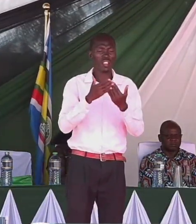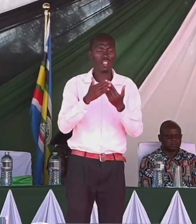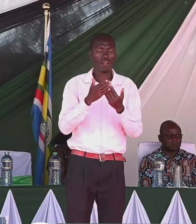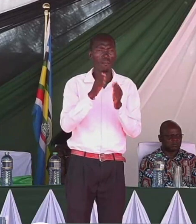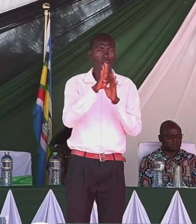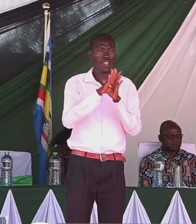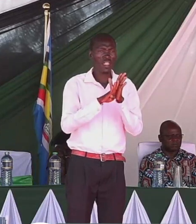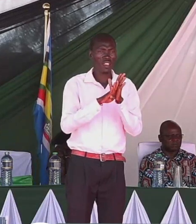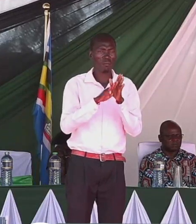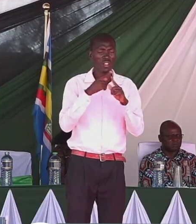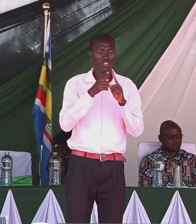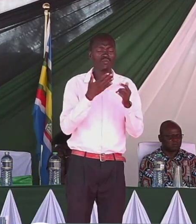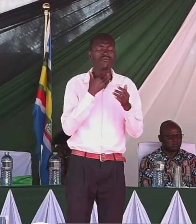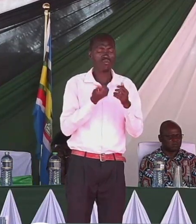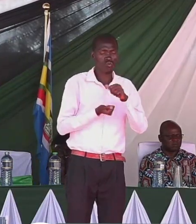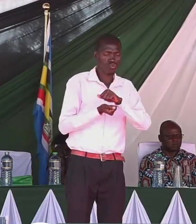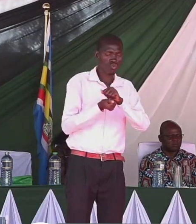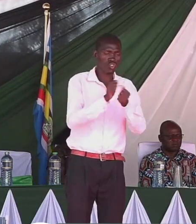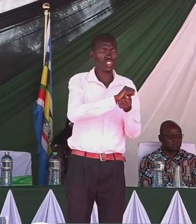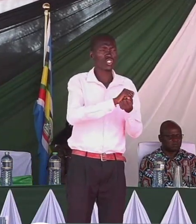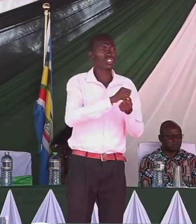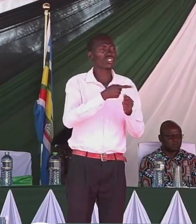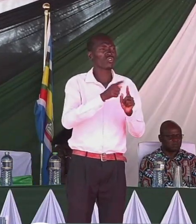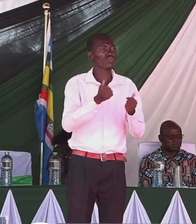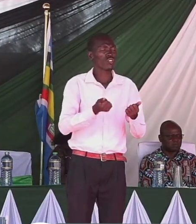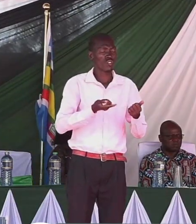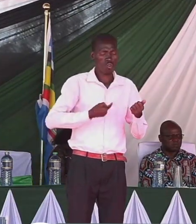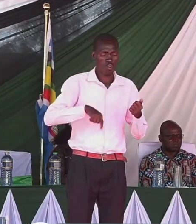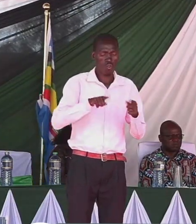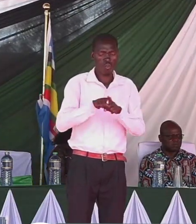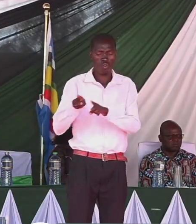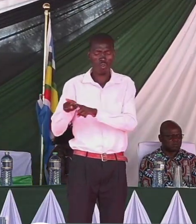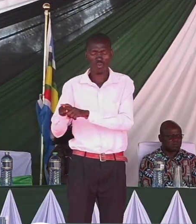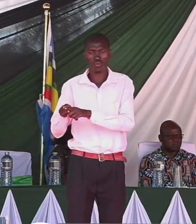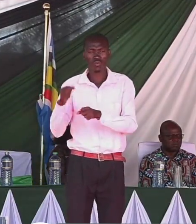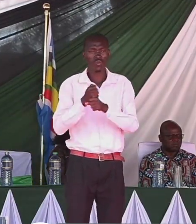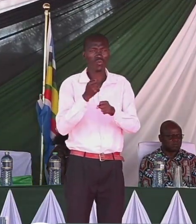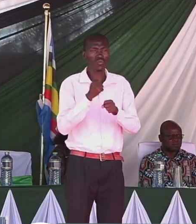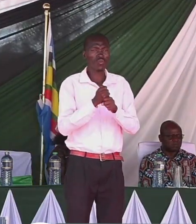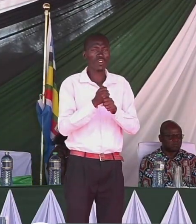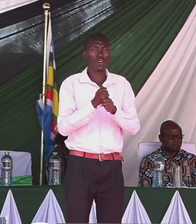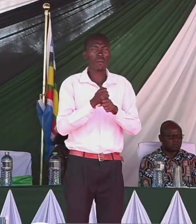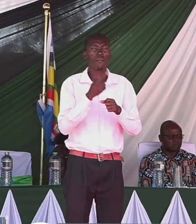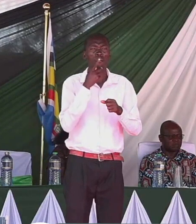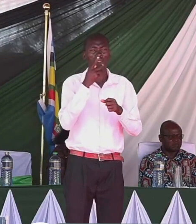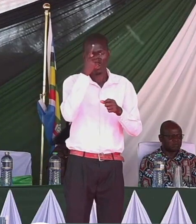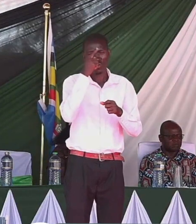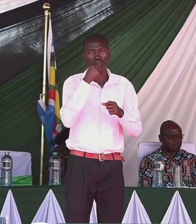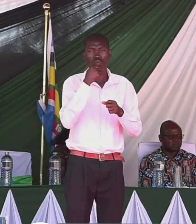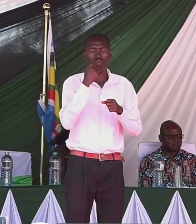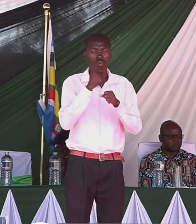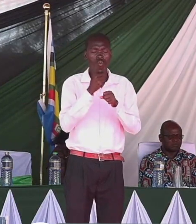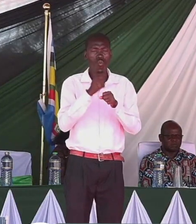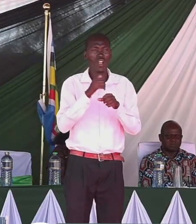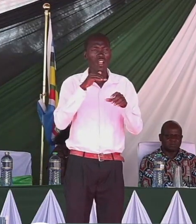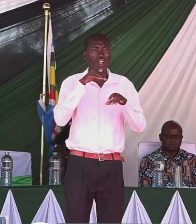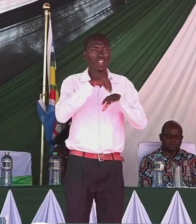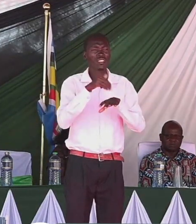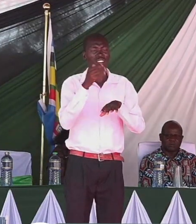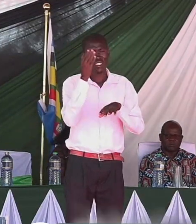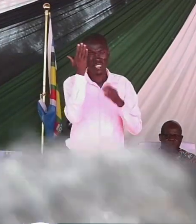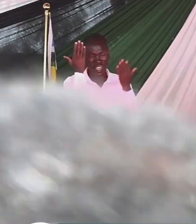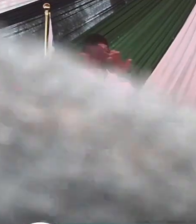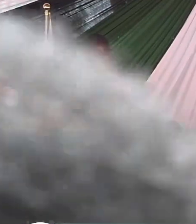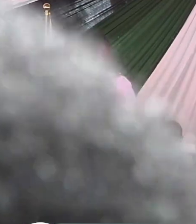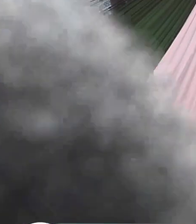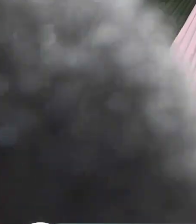think we'll need to change because we also have parents who work at night. Don't ask me what they do at night, but their children